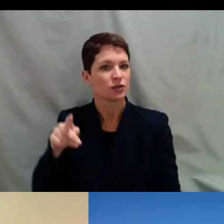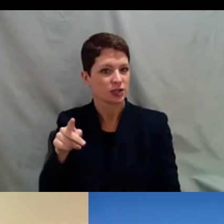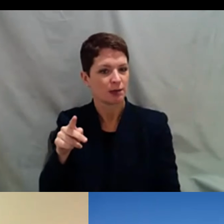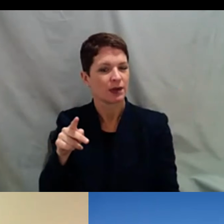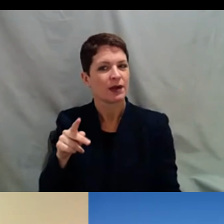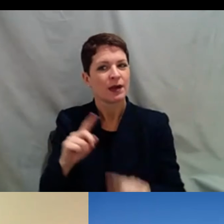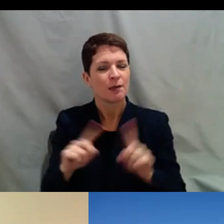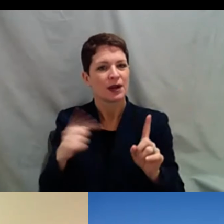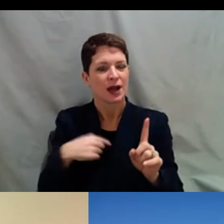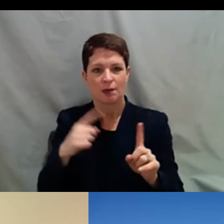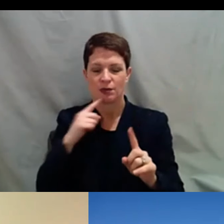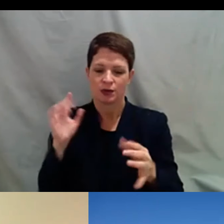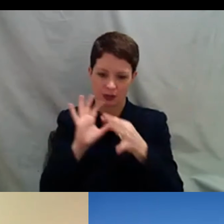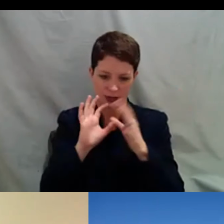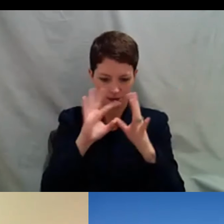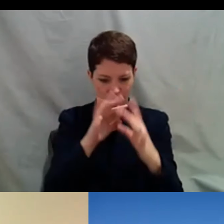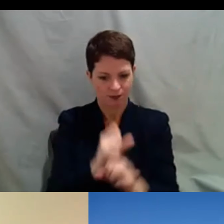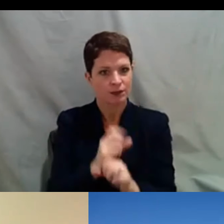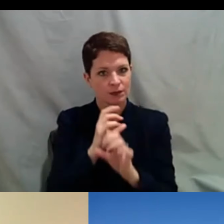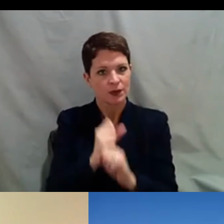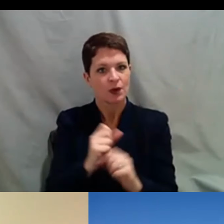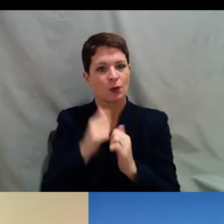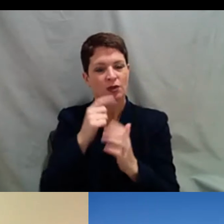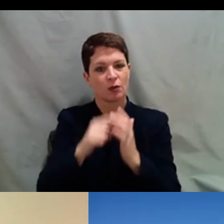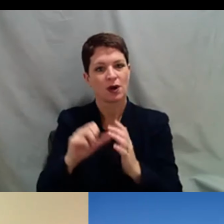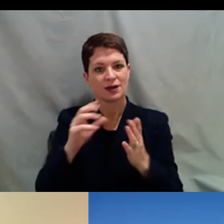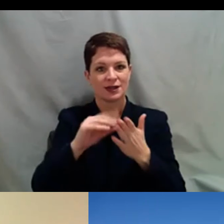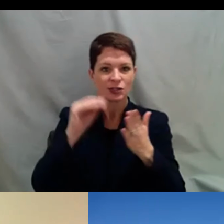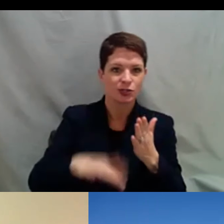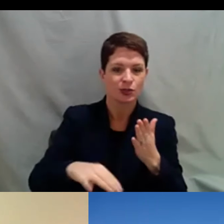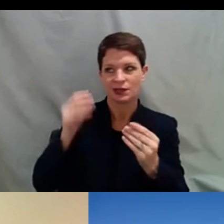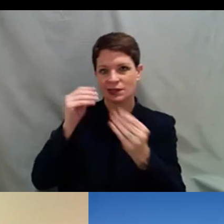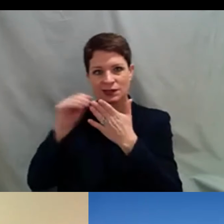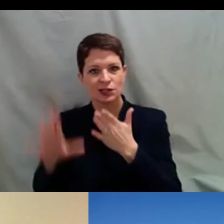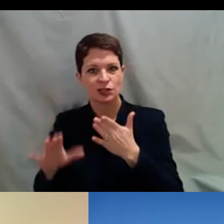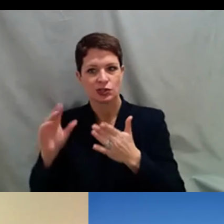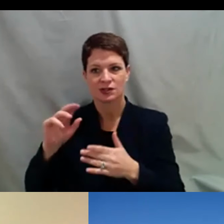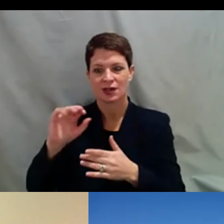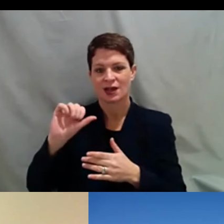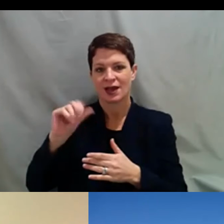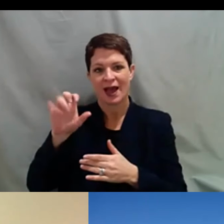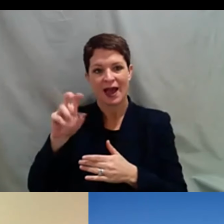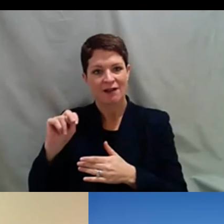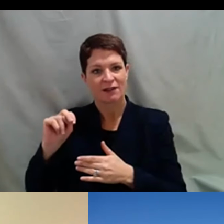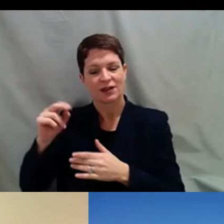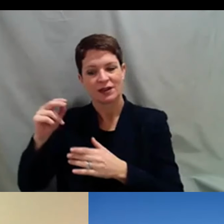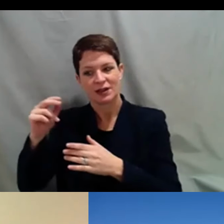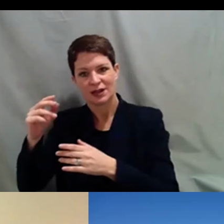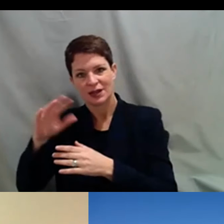really indebted with what scholars in AFAM history, Native history,